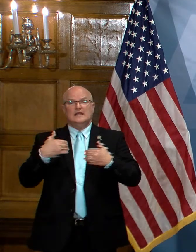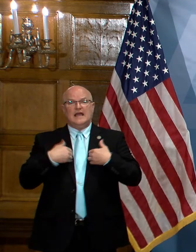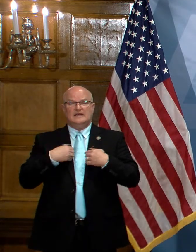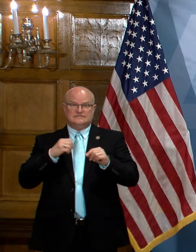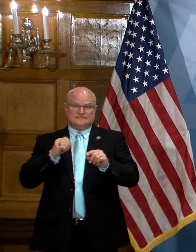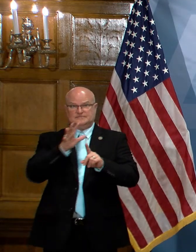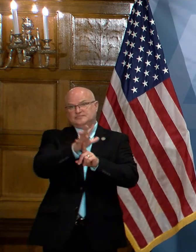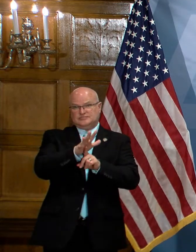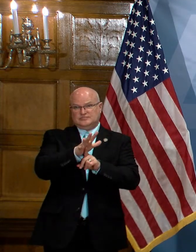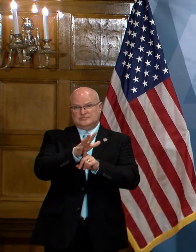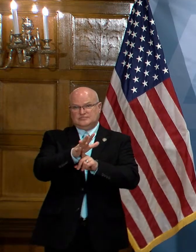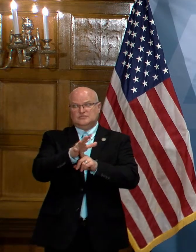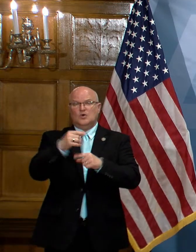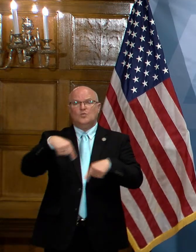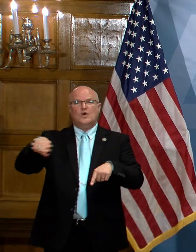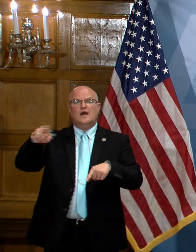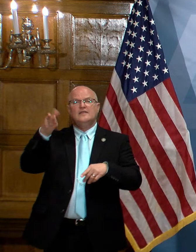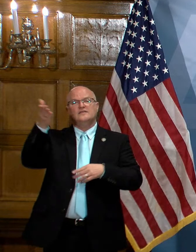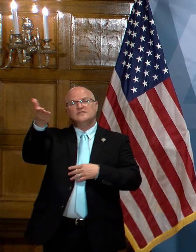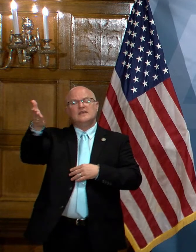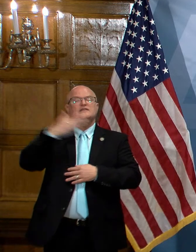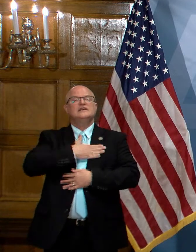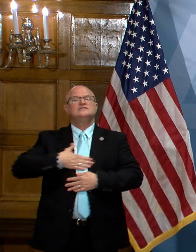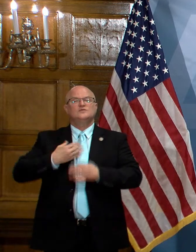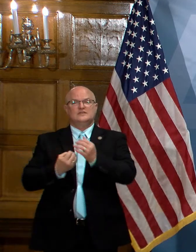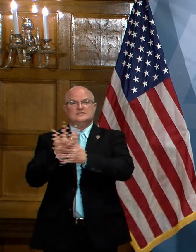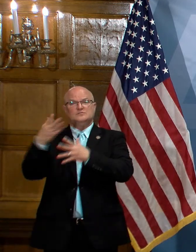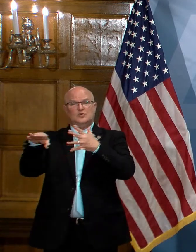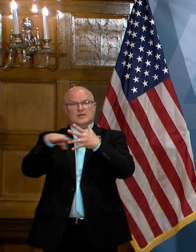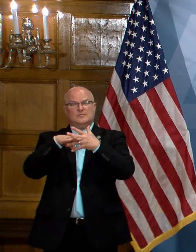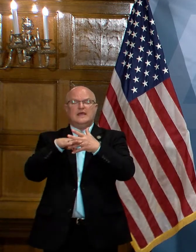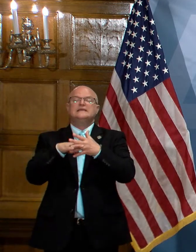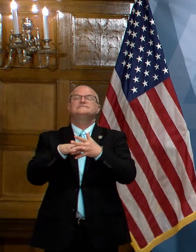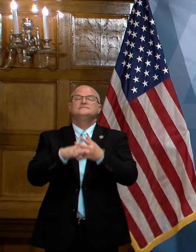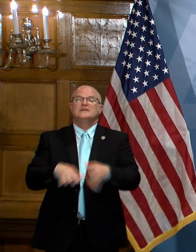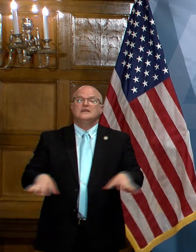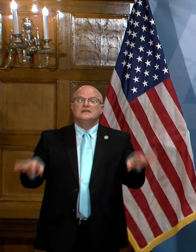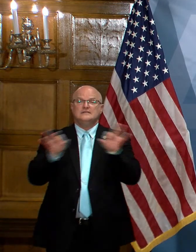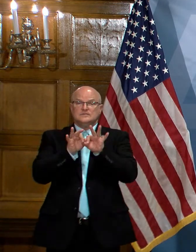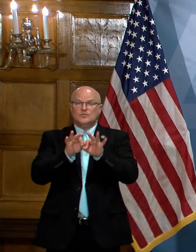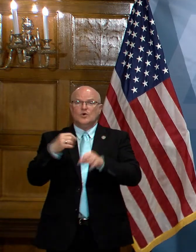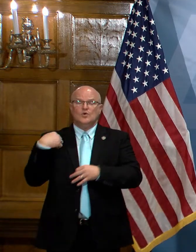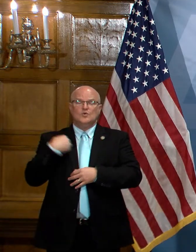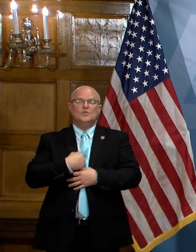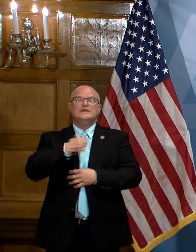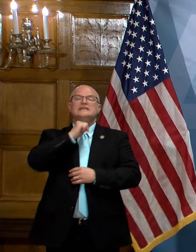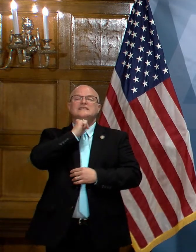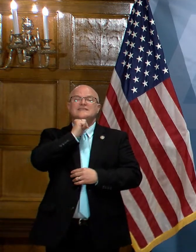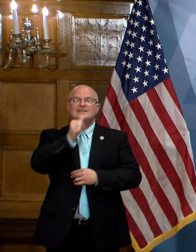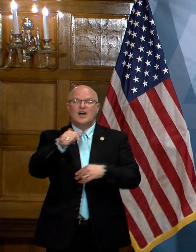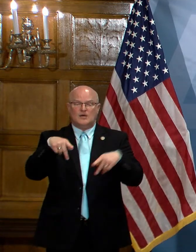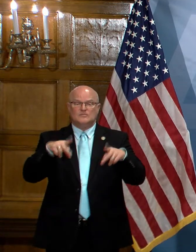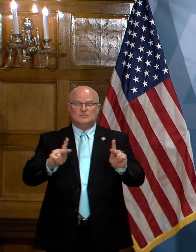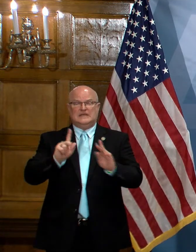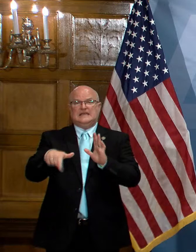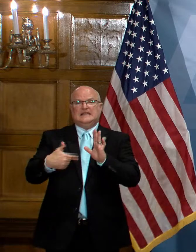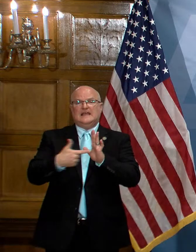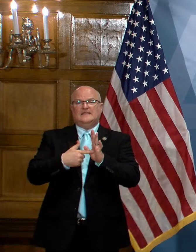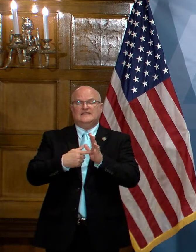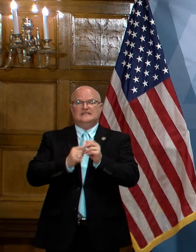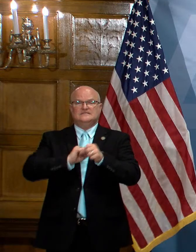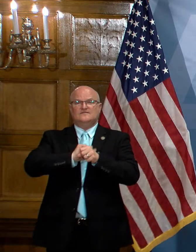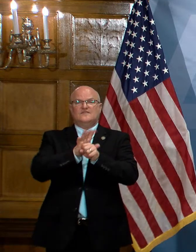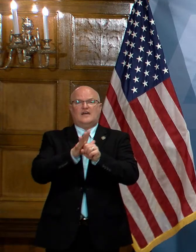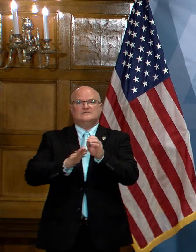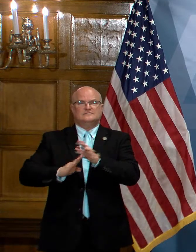been infected while they're enjoying their spring break. It's very important that we not allow this virus